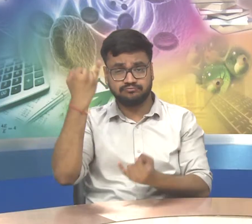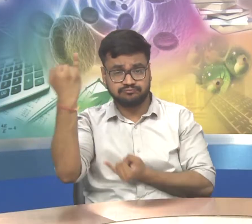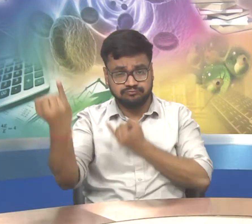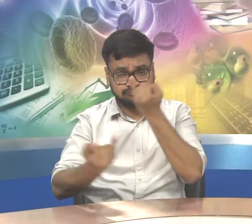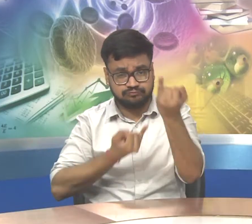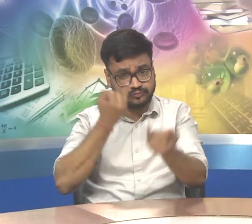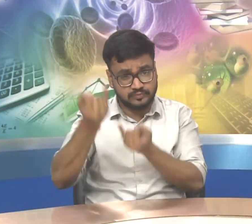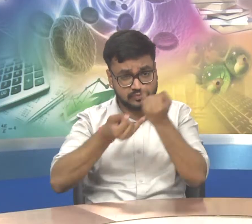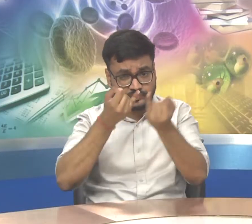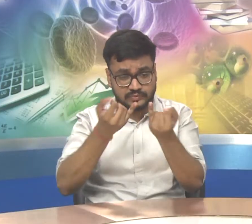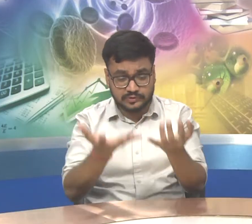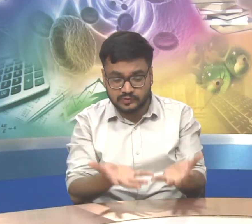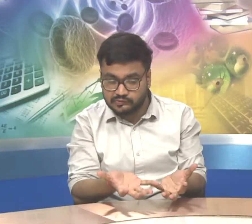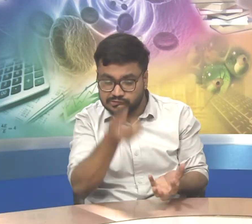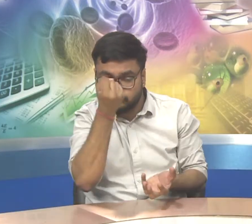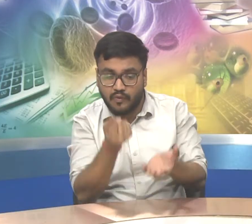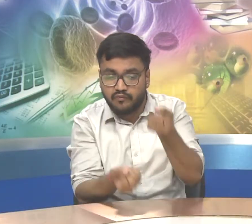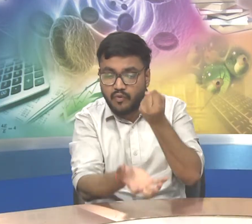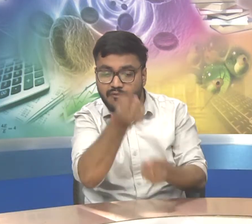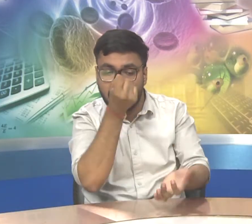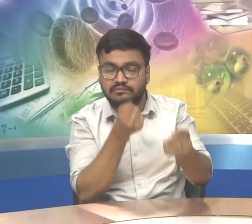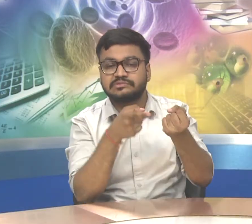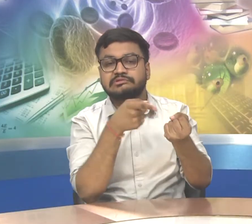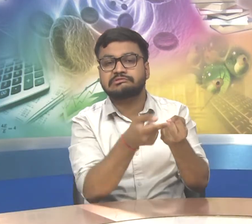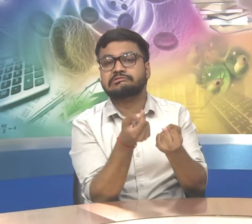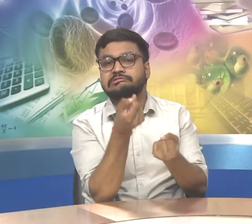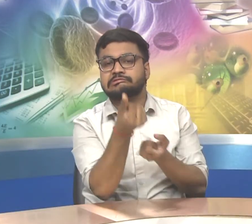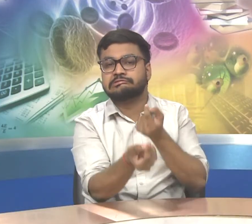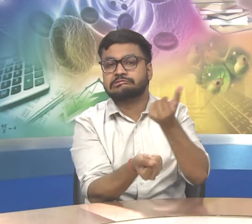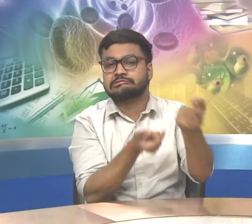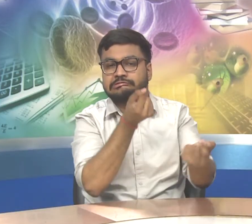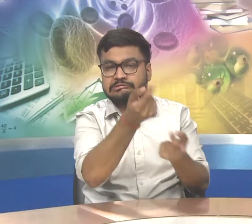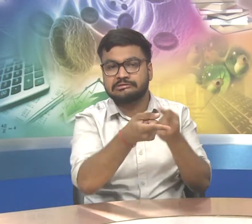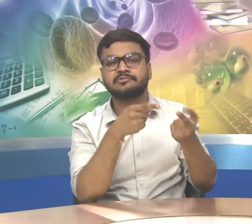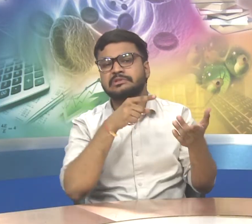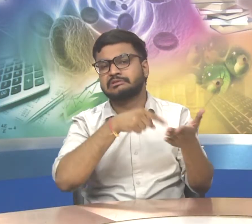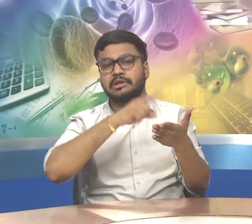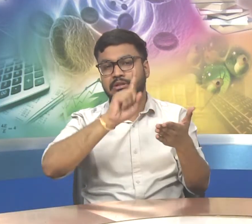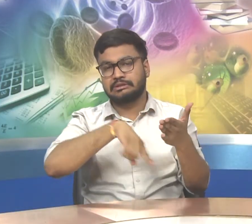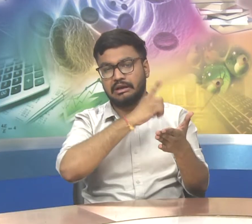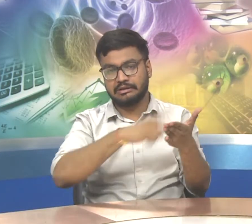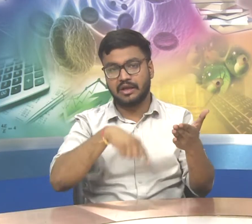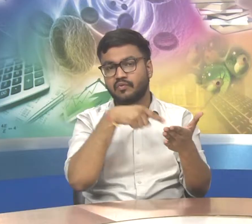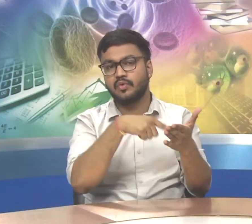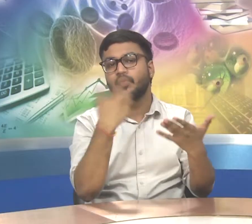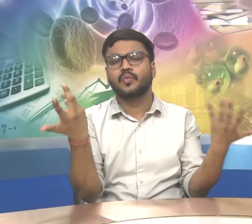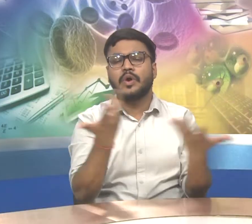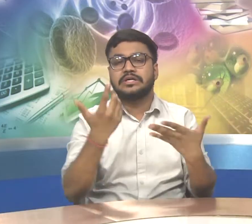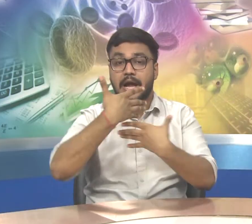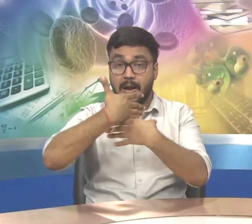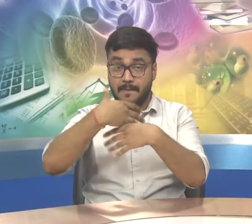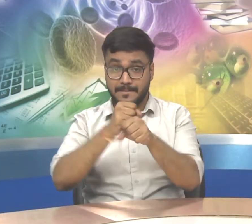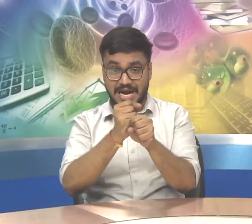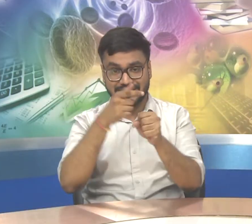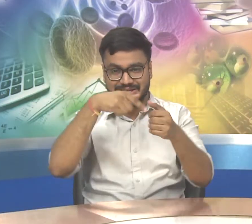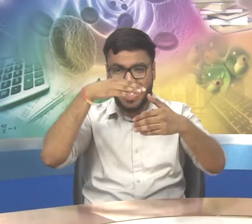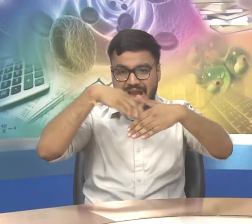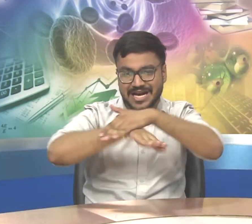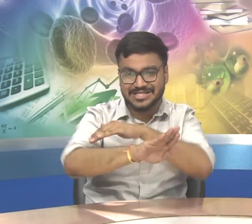Later, some other scientists found that this guess was wrong